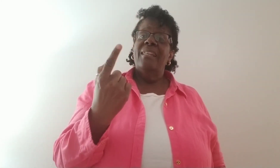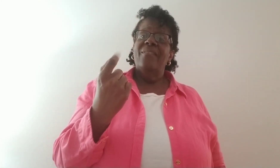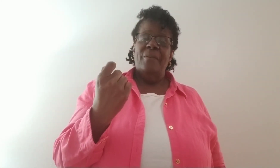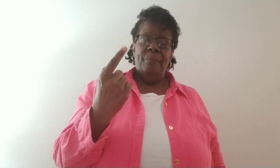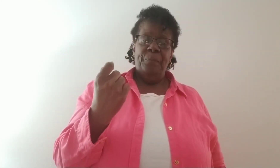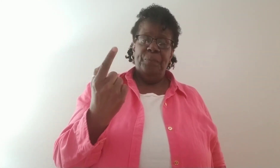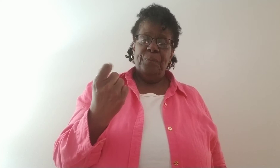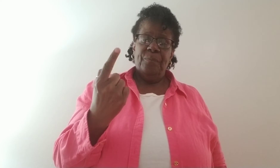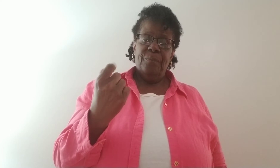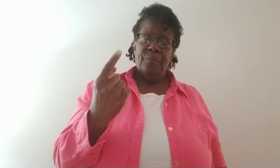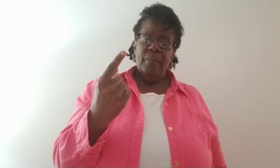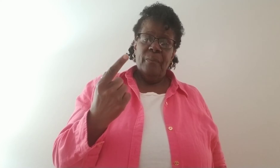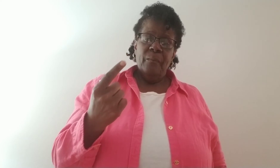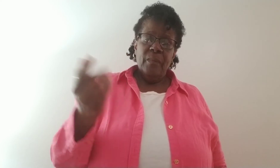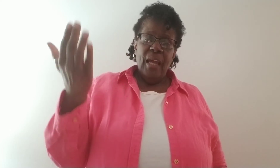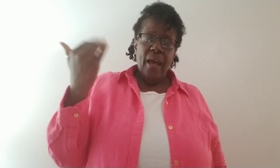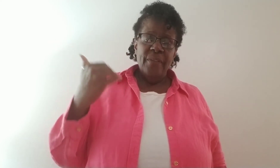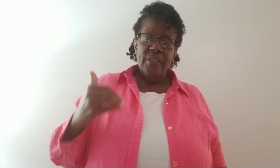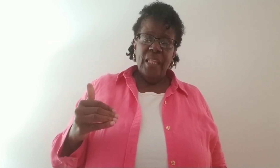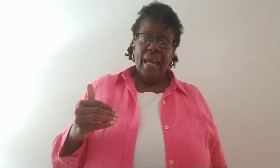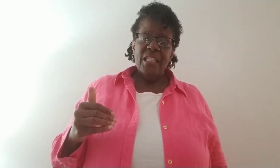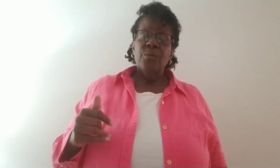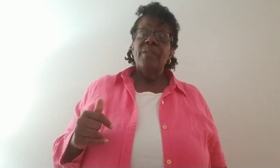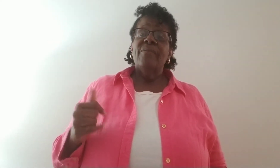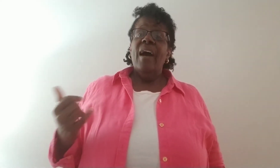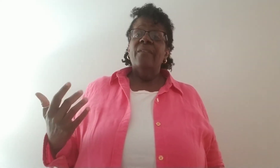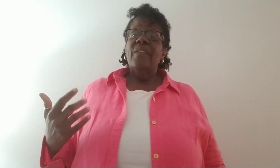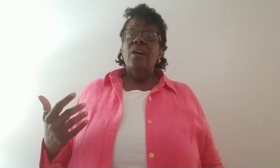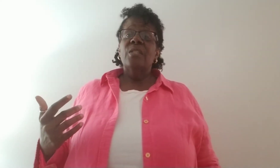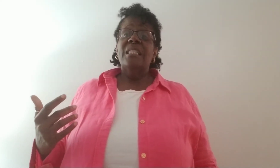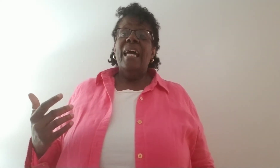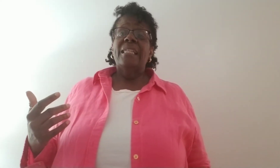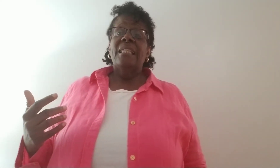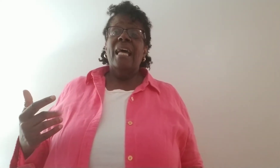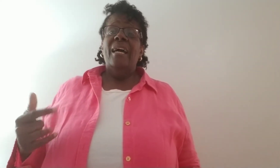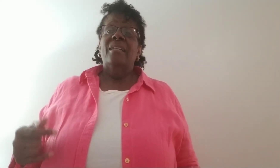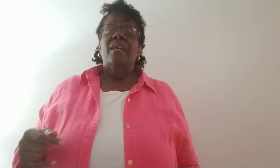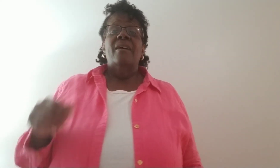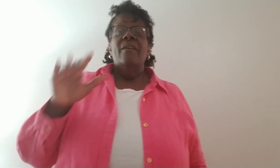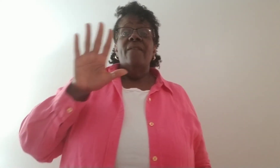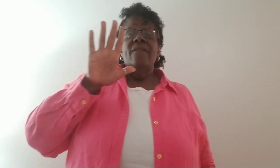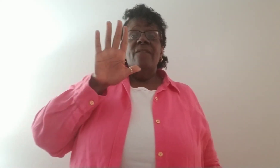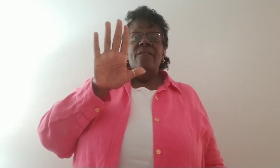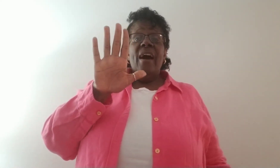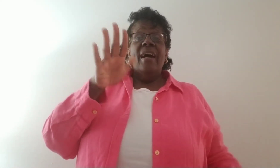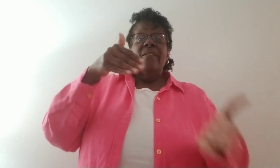3,611. And then the last one, 5,099.